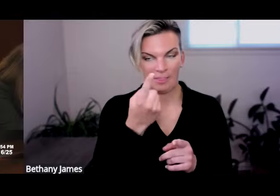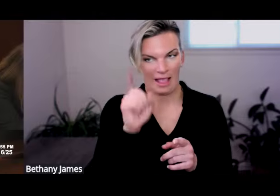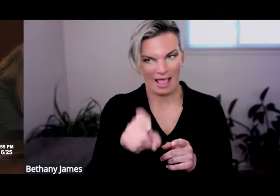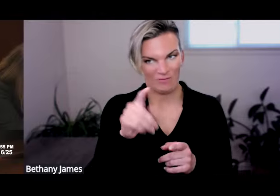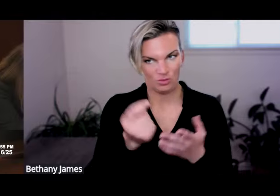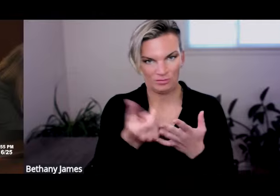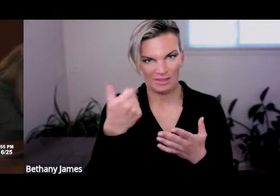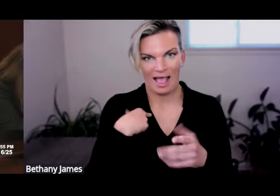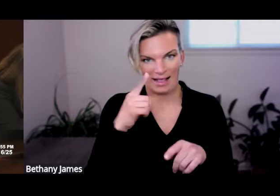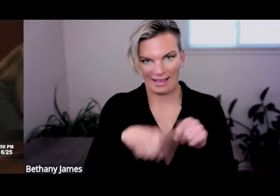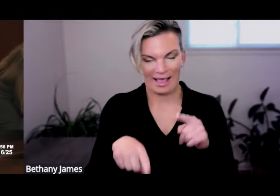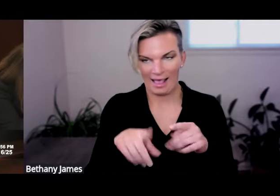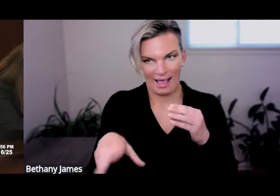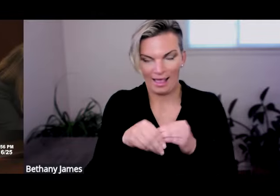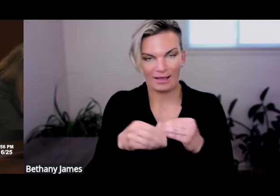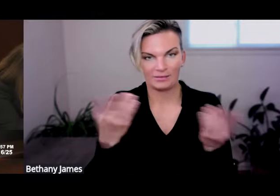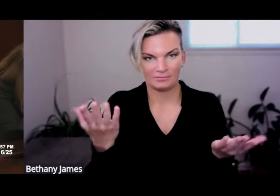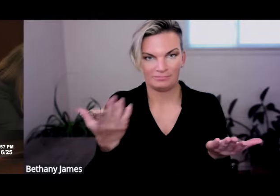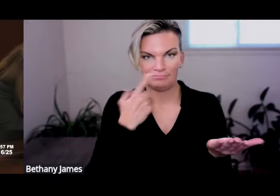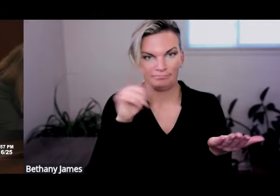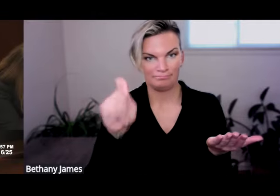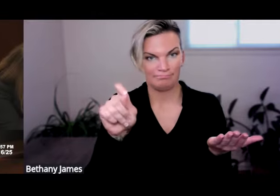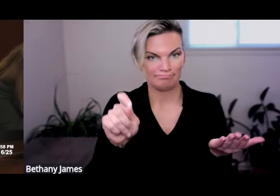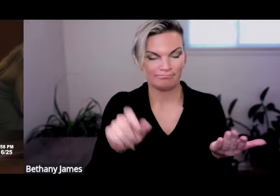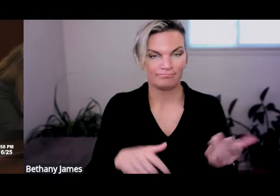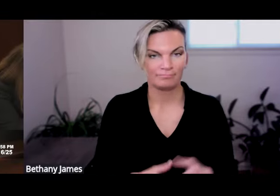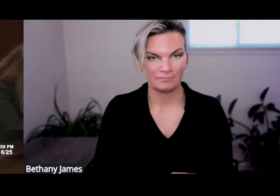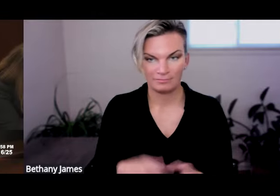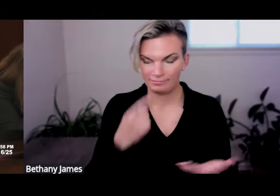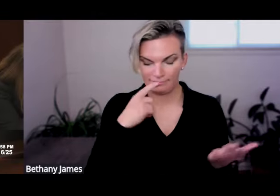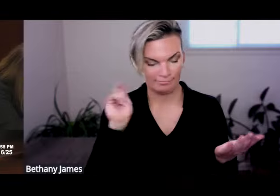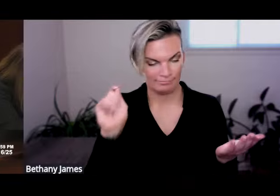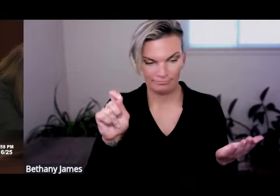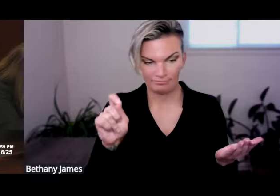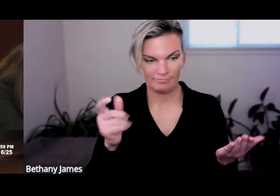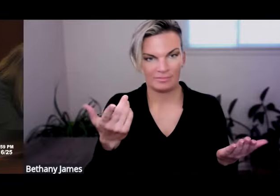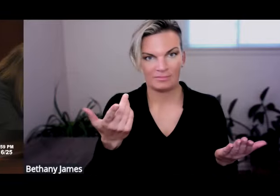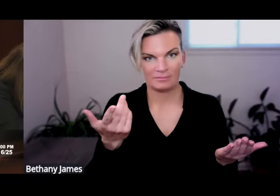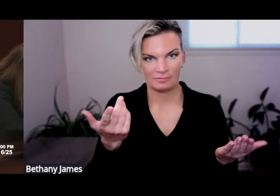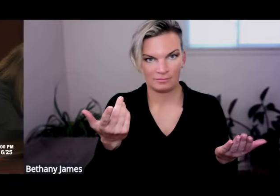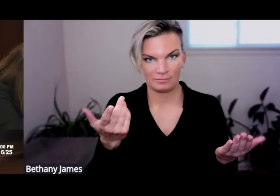can't add, right? So that's what I mean, like what's